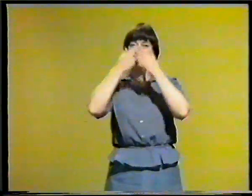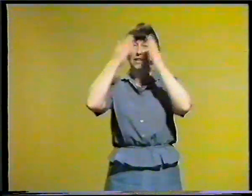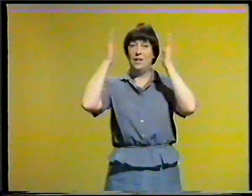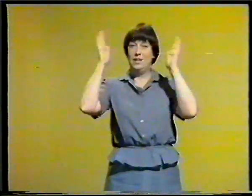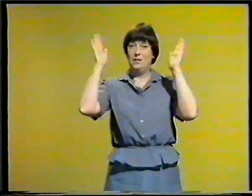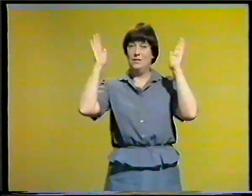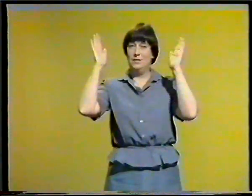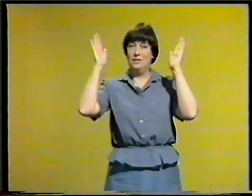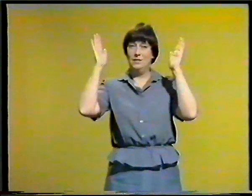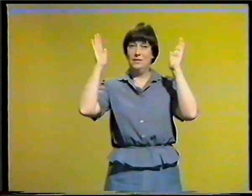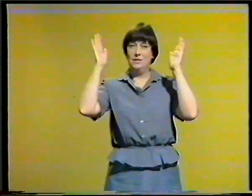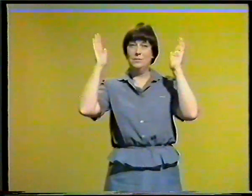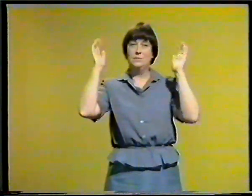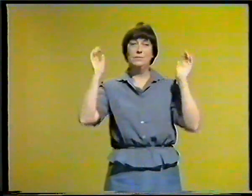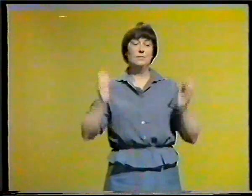Day,